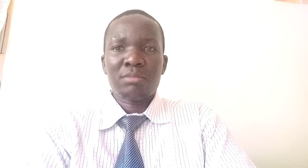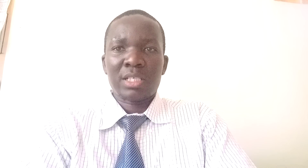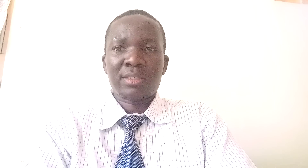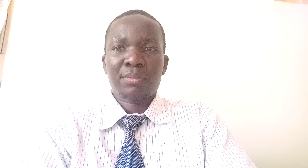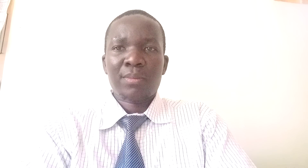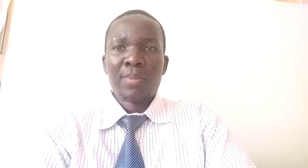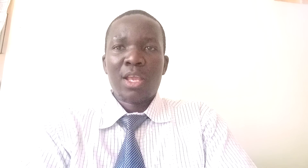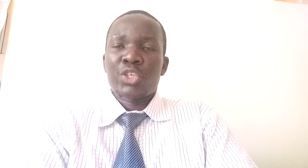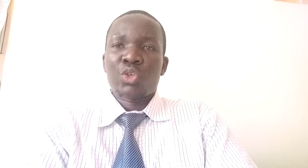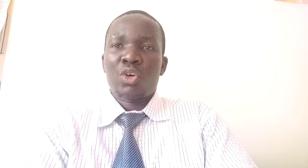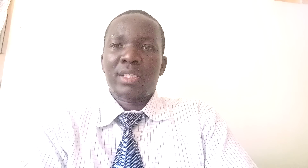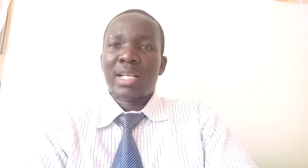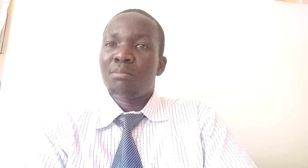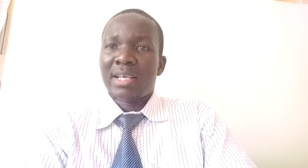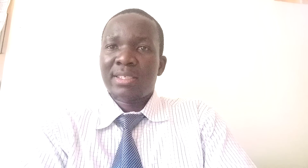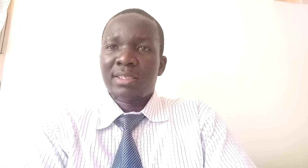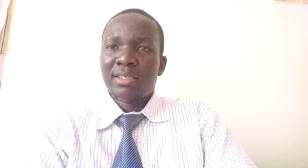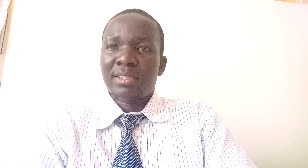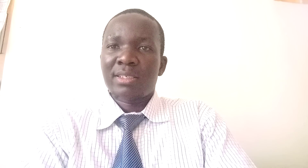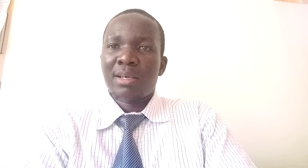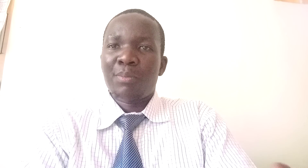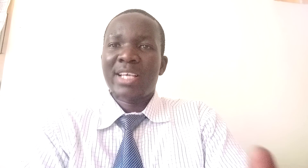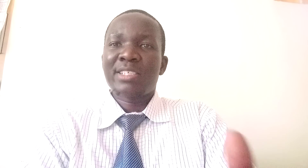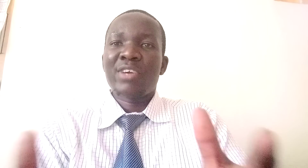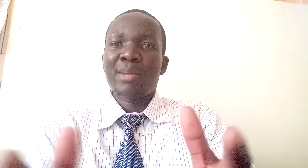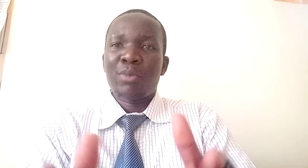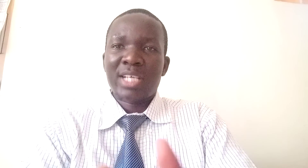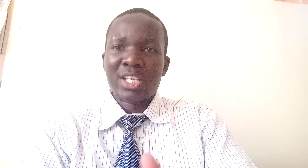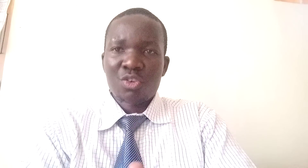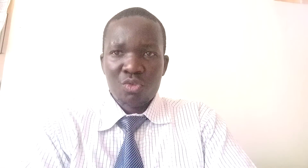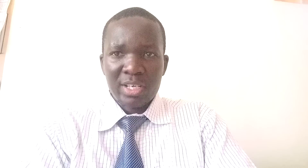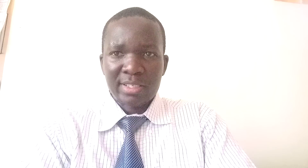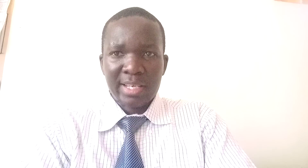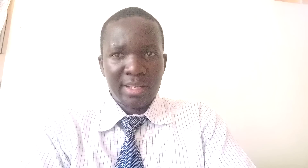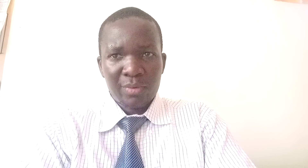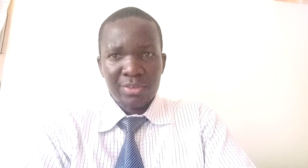numbers. So numbers plays a very important role in sign language.